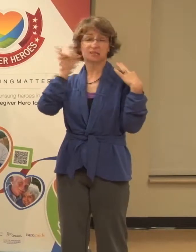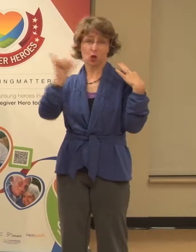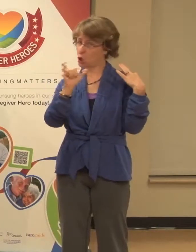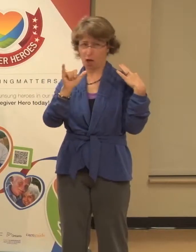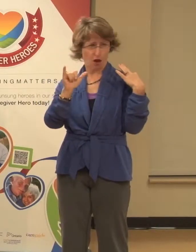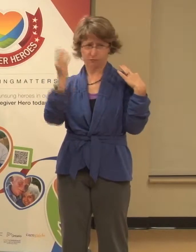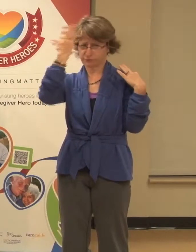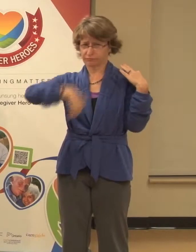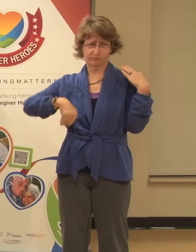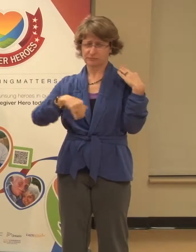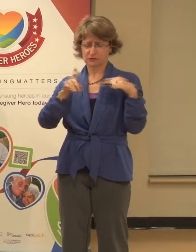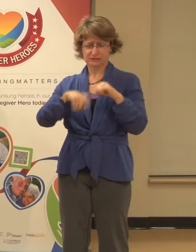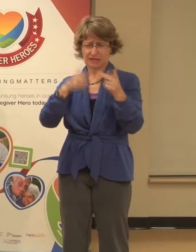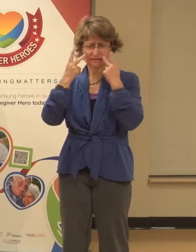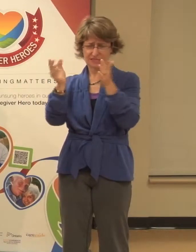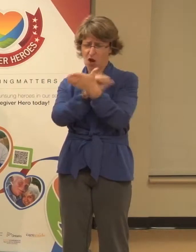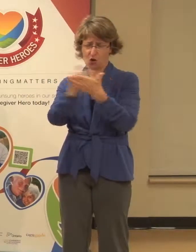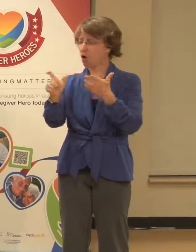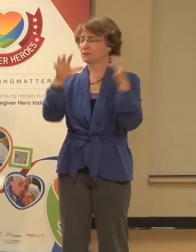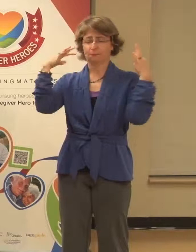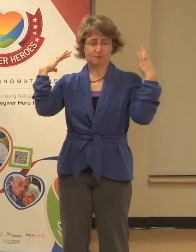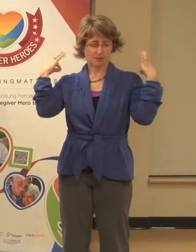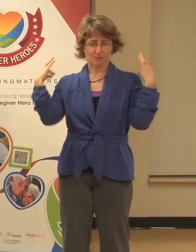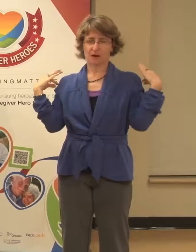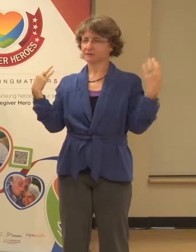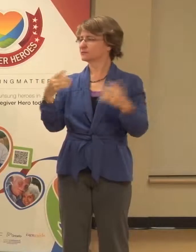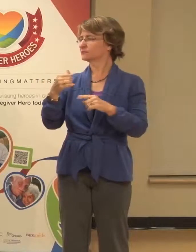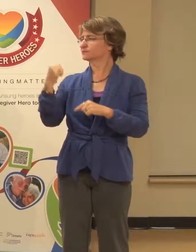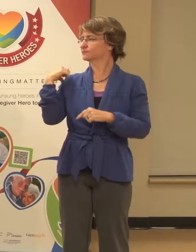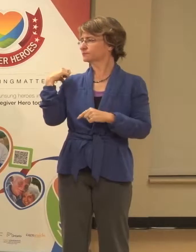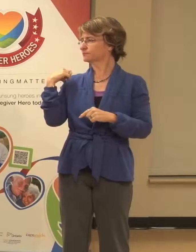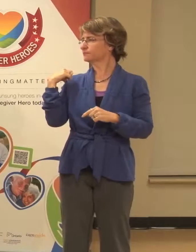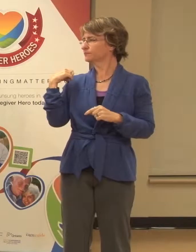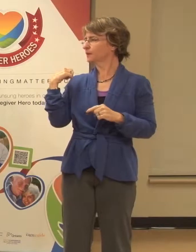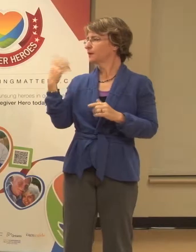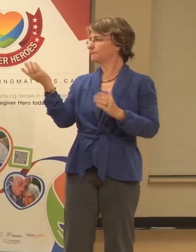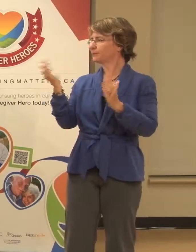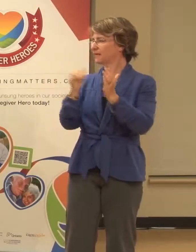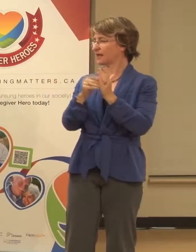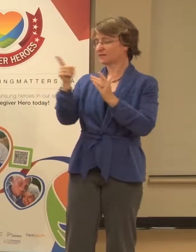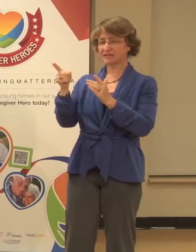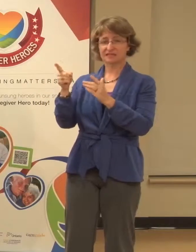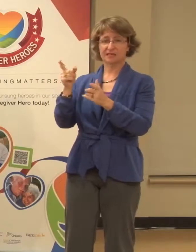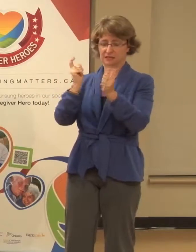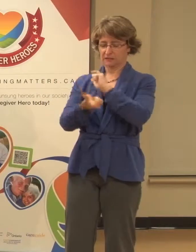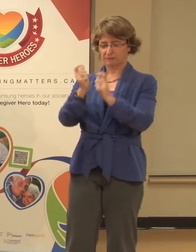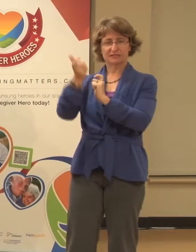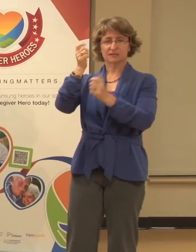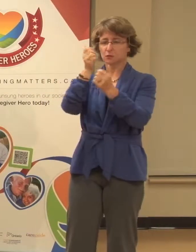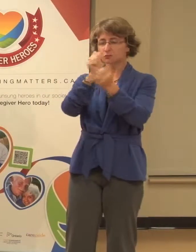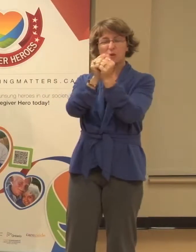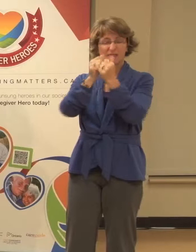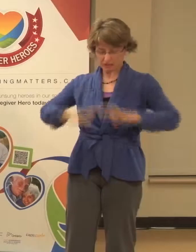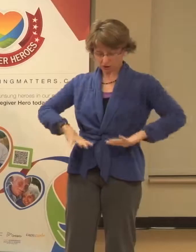adaptive at all. So again, you button it from the back, and again, you can mix and match it with any